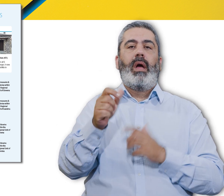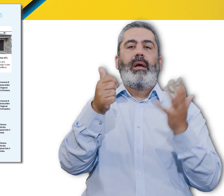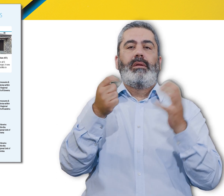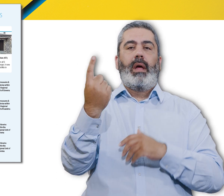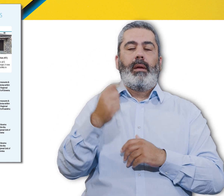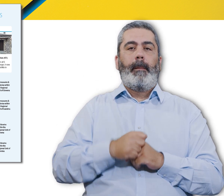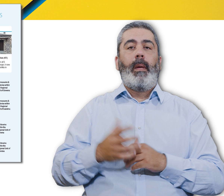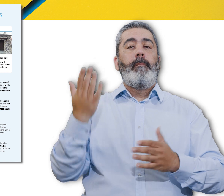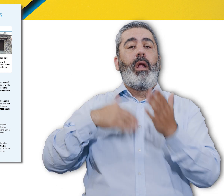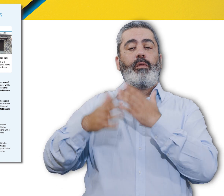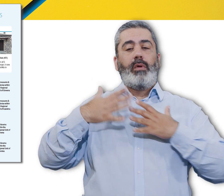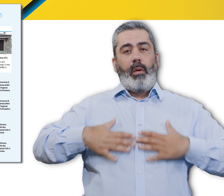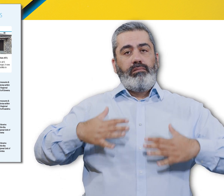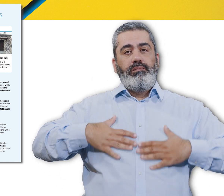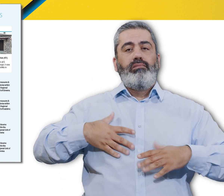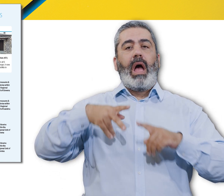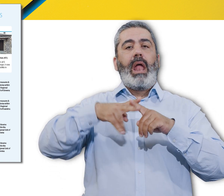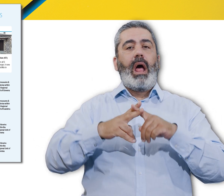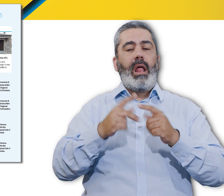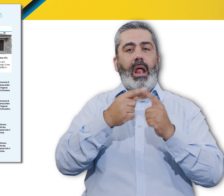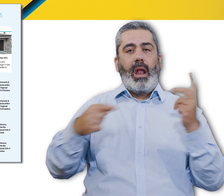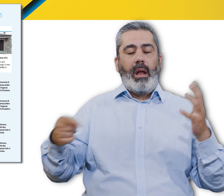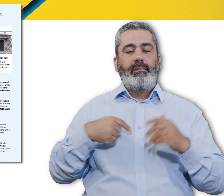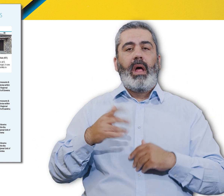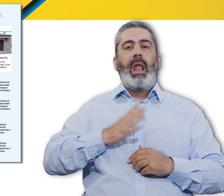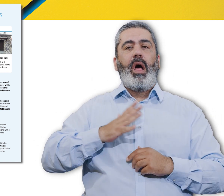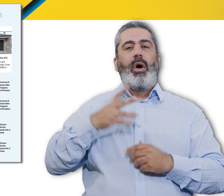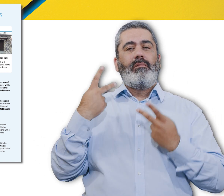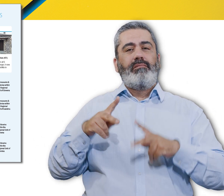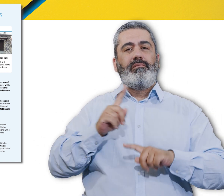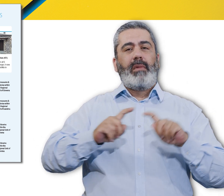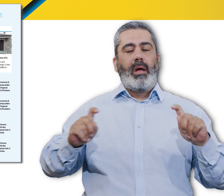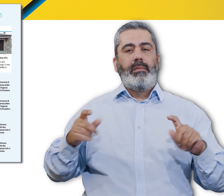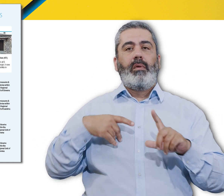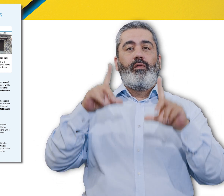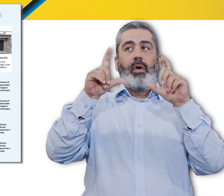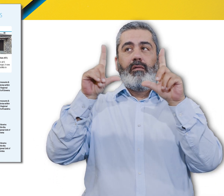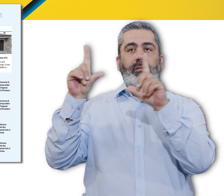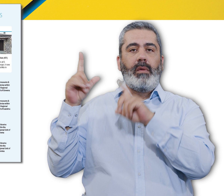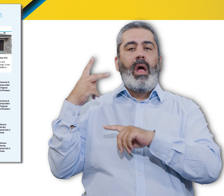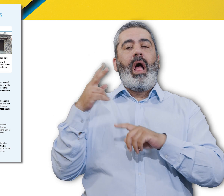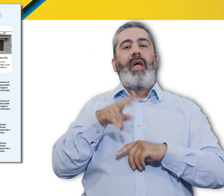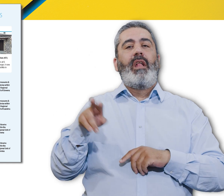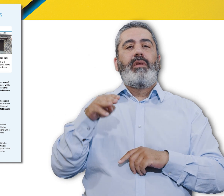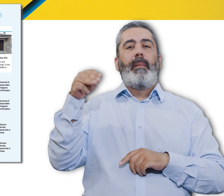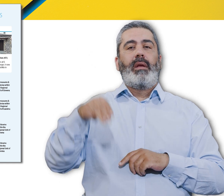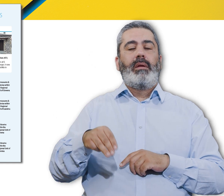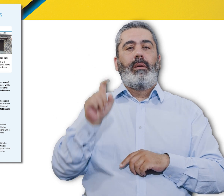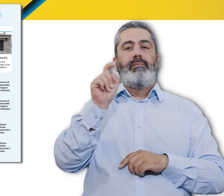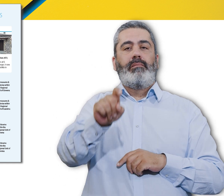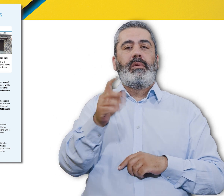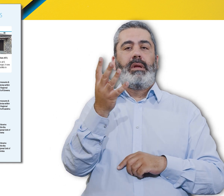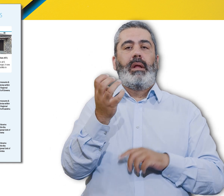Samarina, number 61. With traditional costumes and old tools. Folklore Collection, Photo Exhibition of